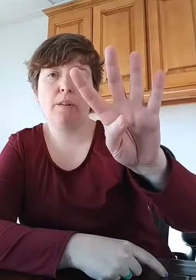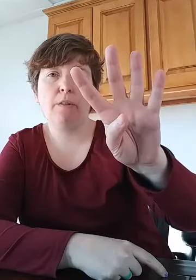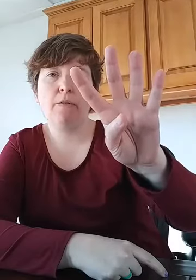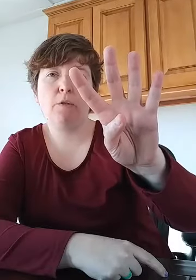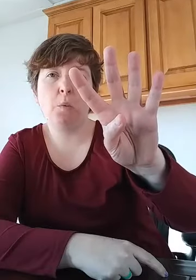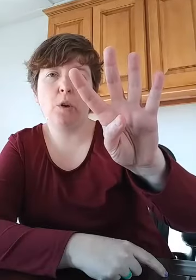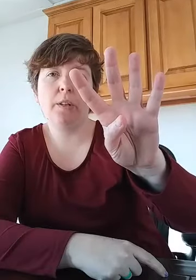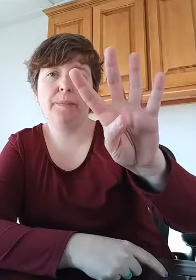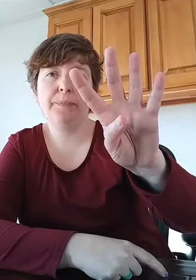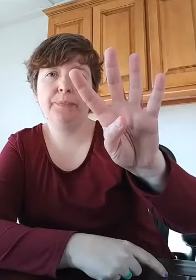4,